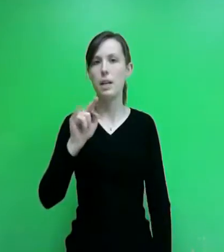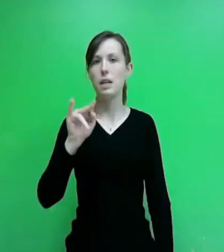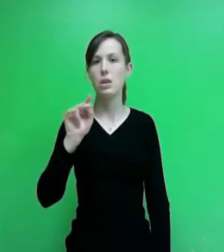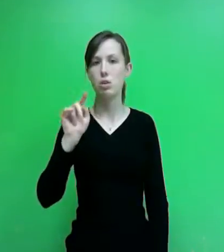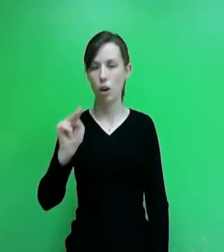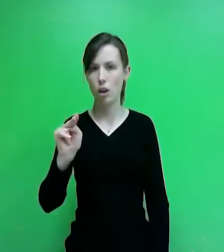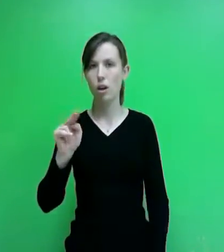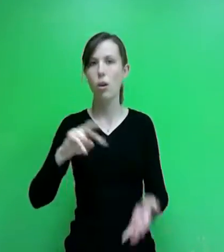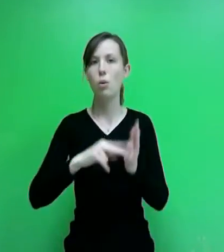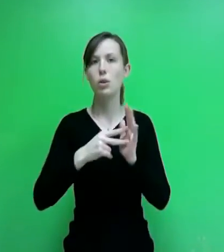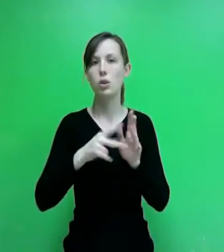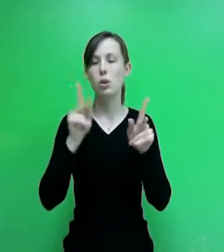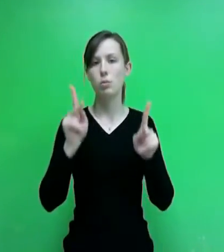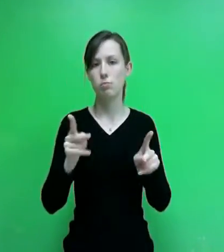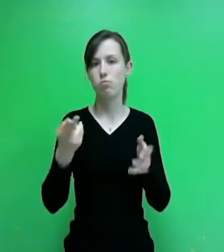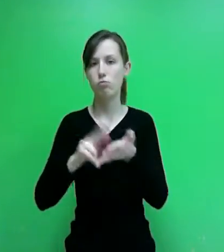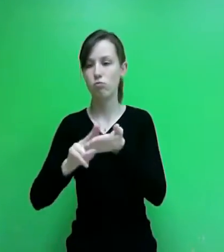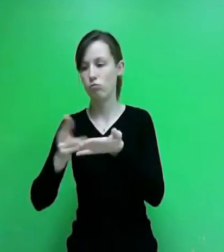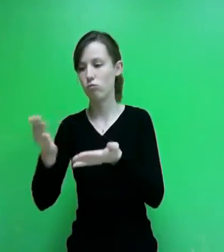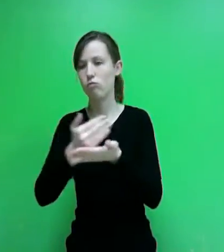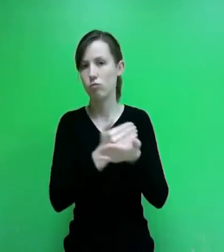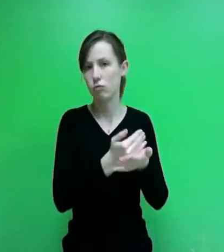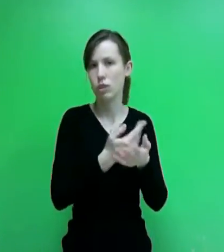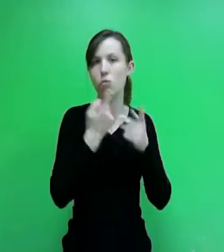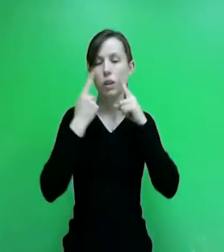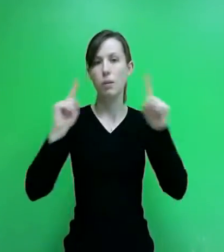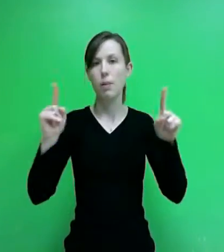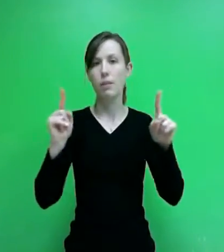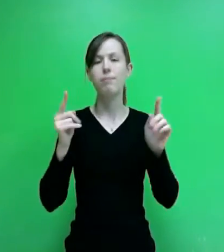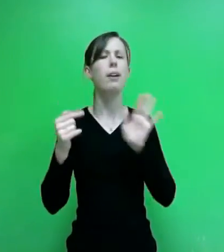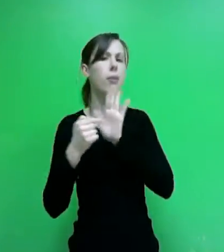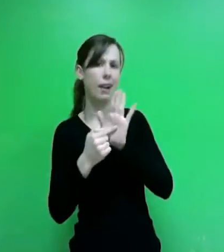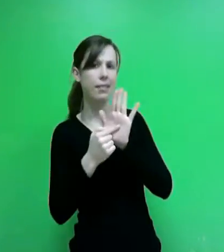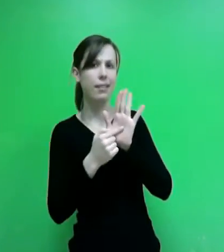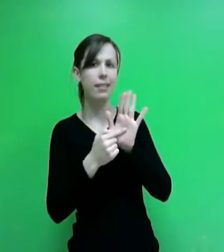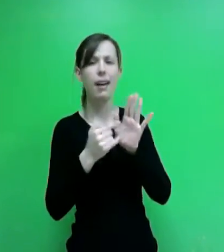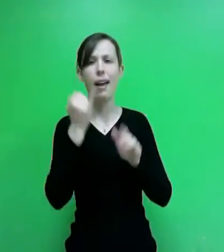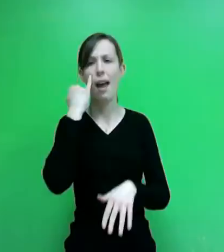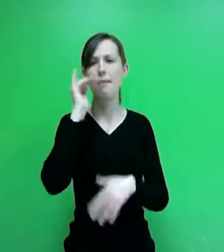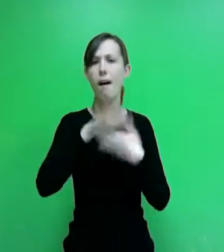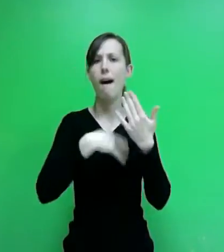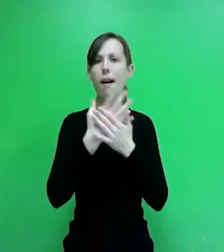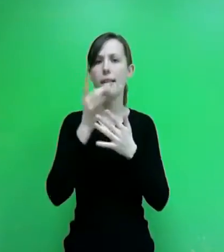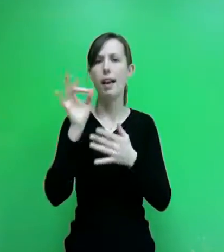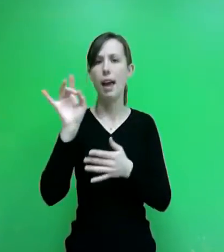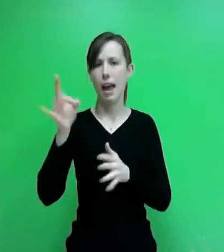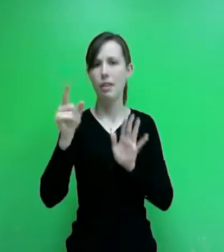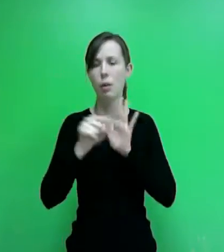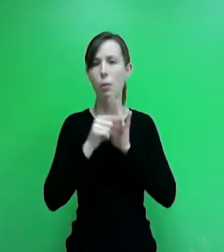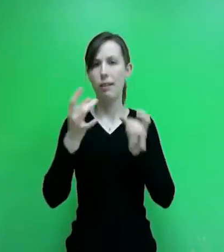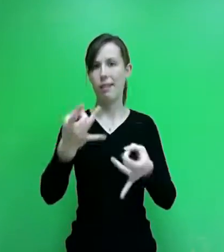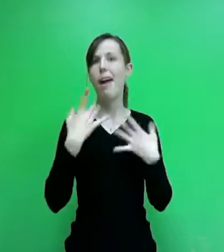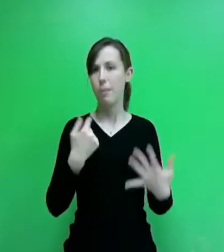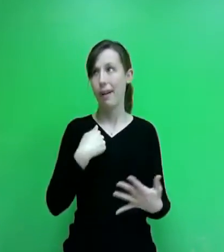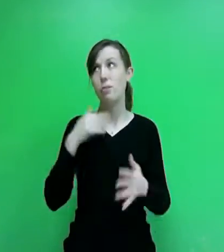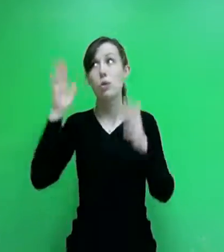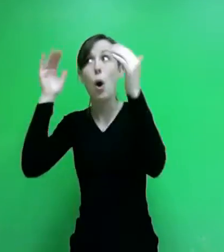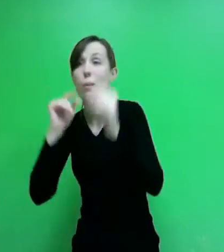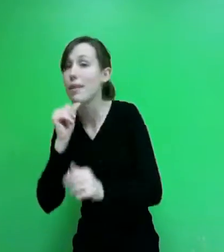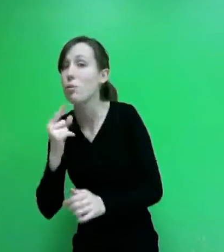something accomplished. For instance, if all 8th graders hated my guts, which I hope isn't true, but if you all hated